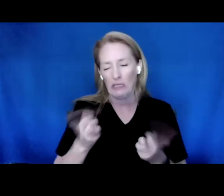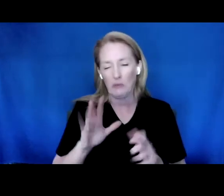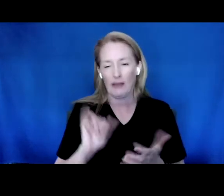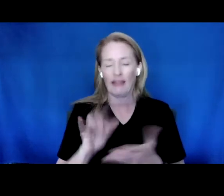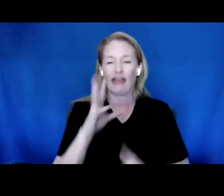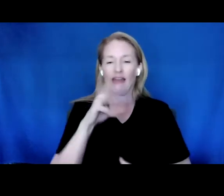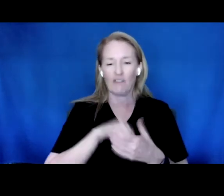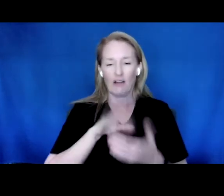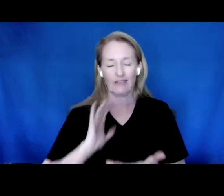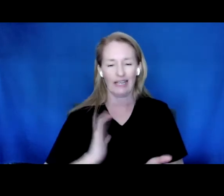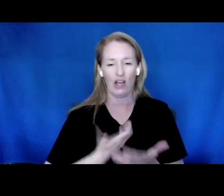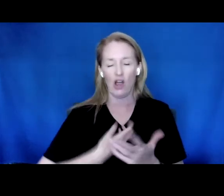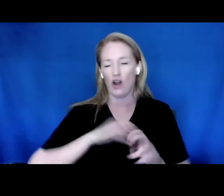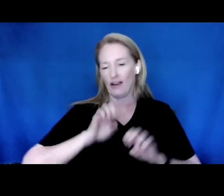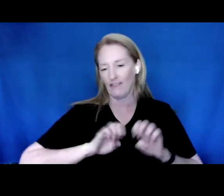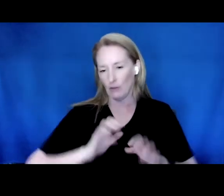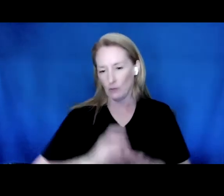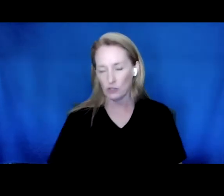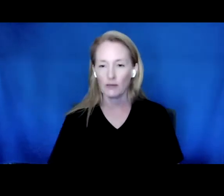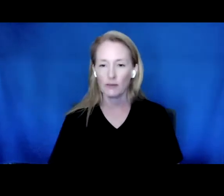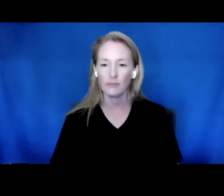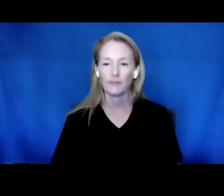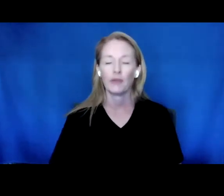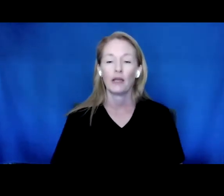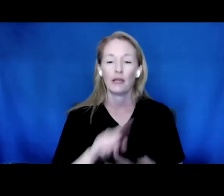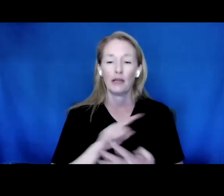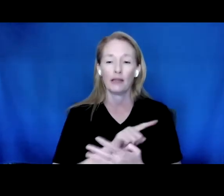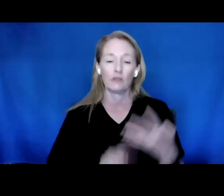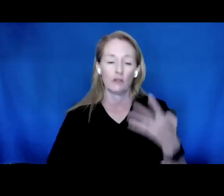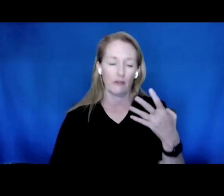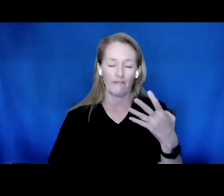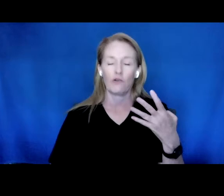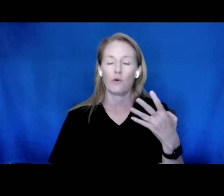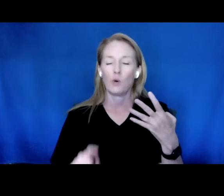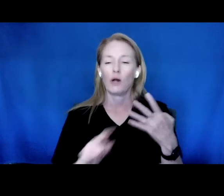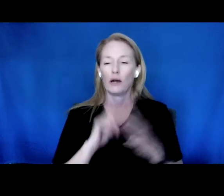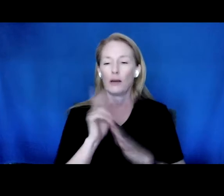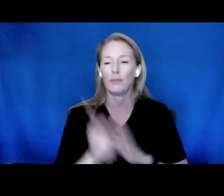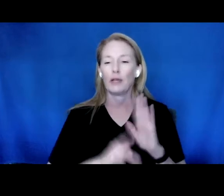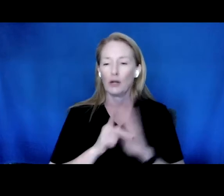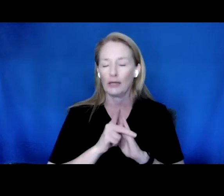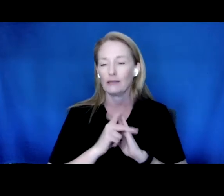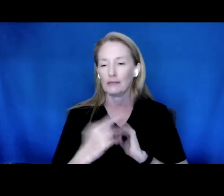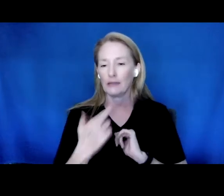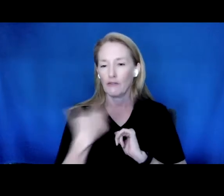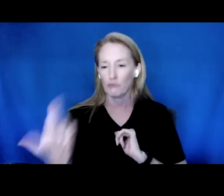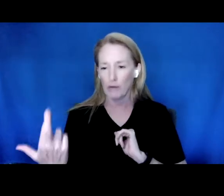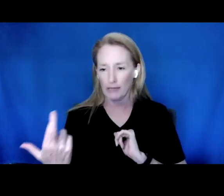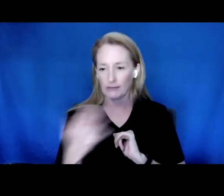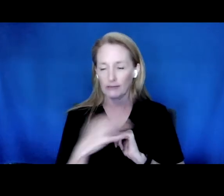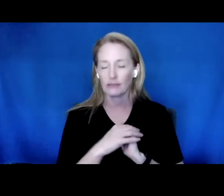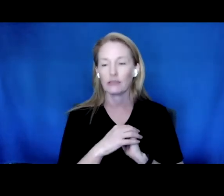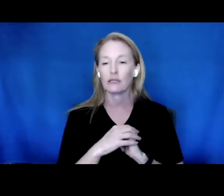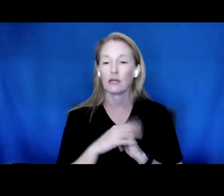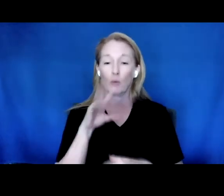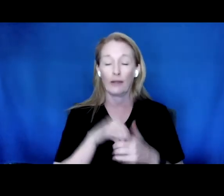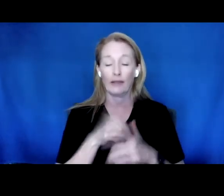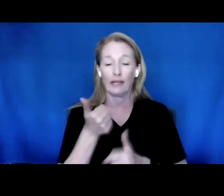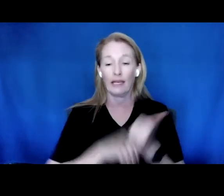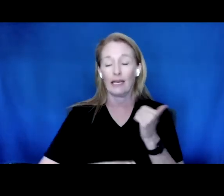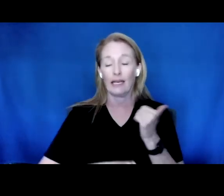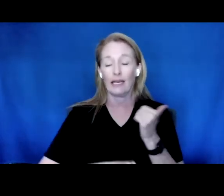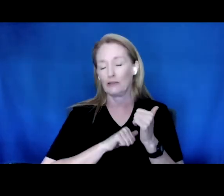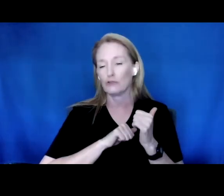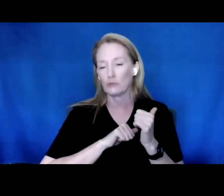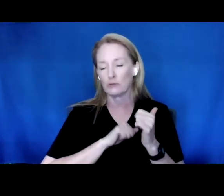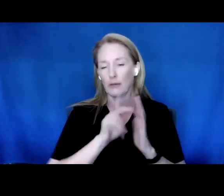So this figure outlines the 4 periods of risk labeled on the left, and within each period, you can see the